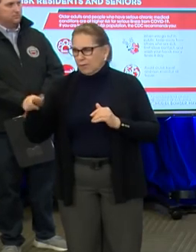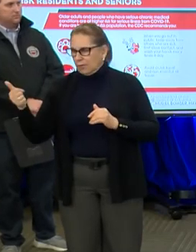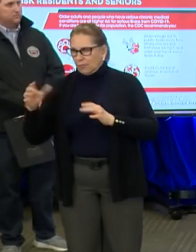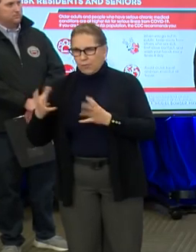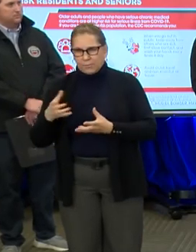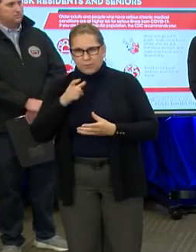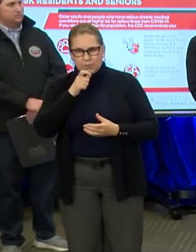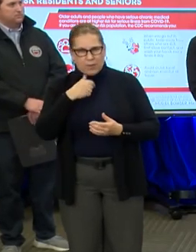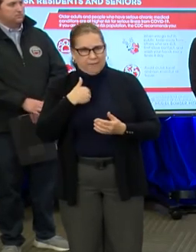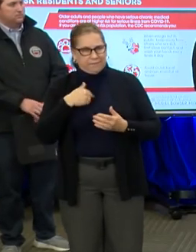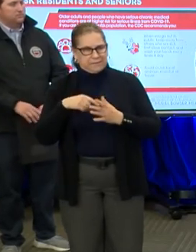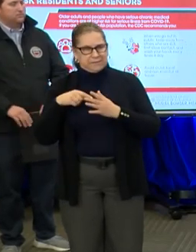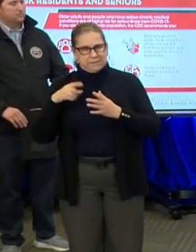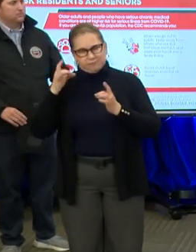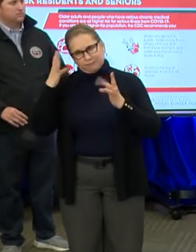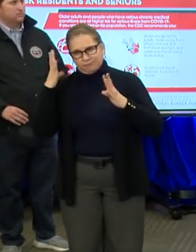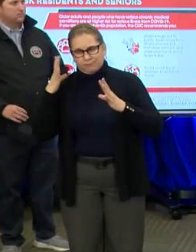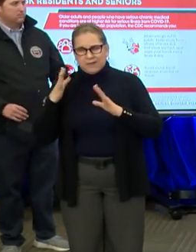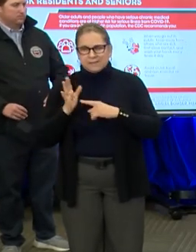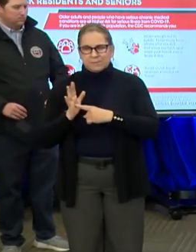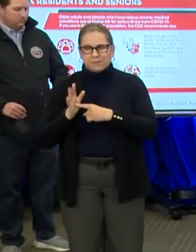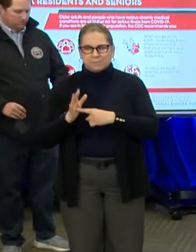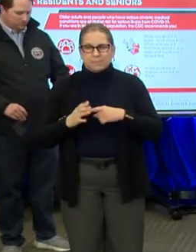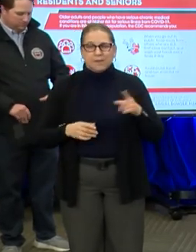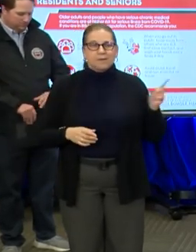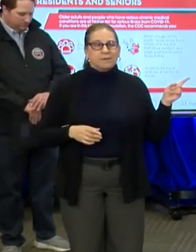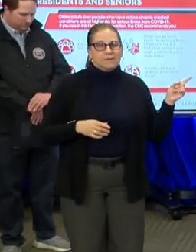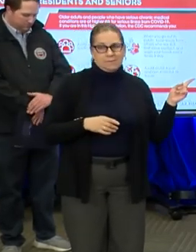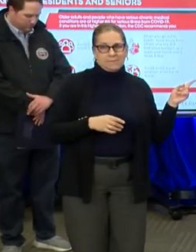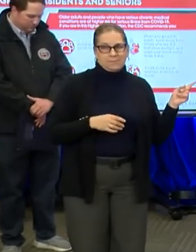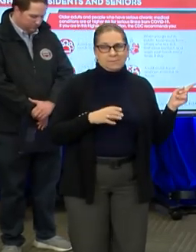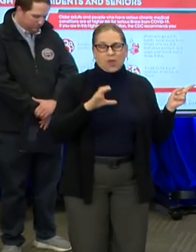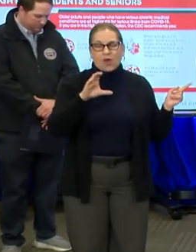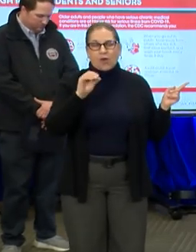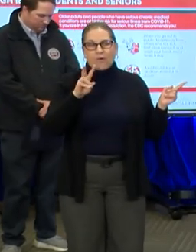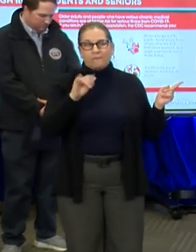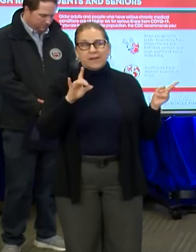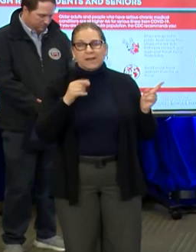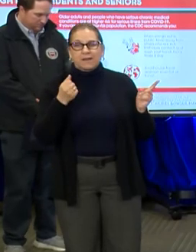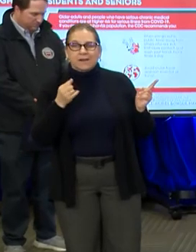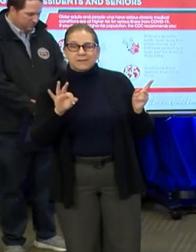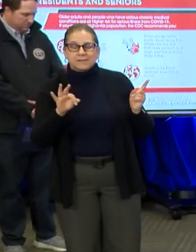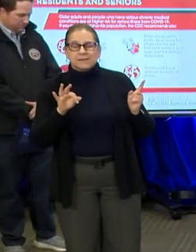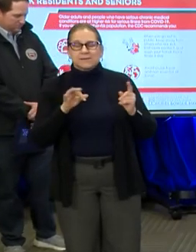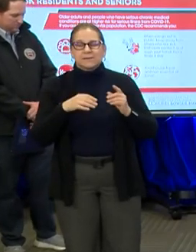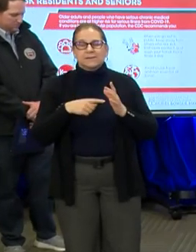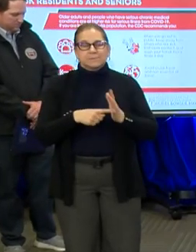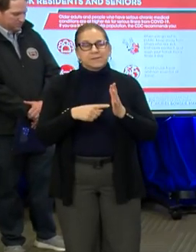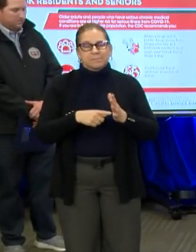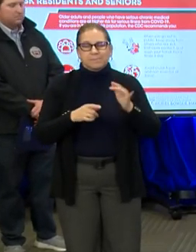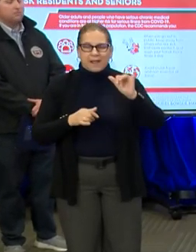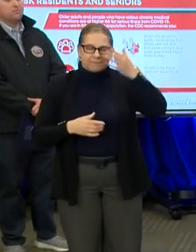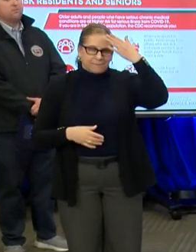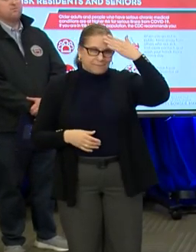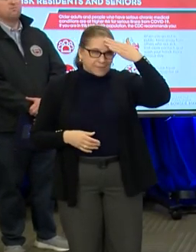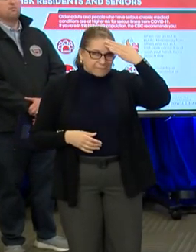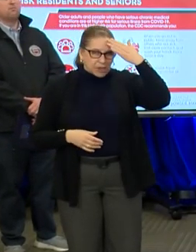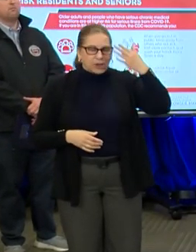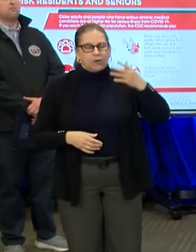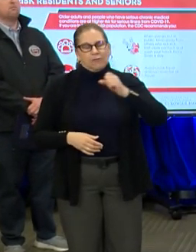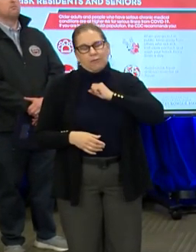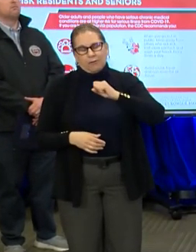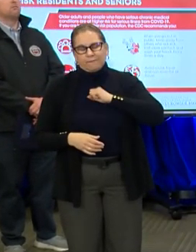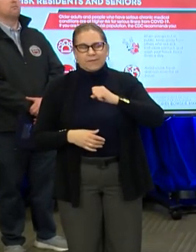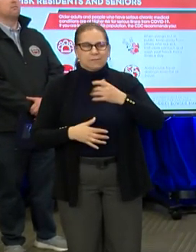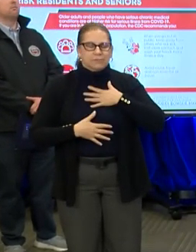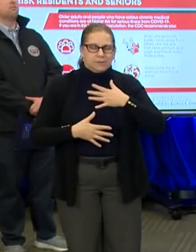Yeah, so we describe the symptoms of COVID-19 as being fever, cough, and shortness of breath. And when we classify someone as having mild